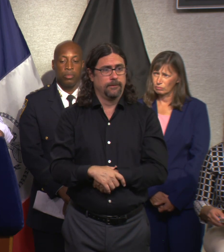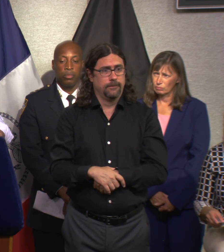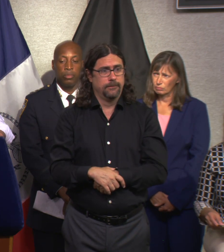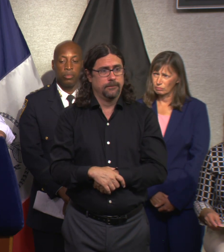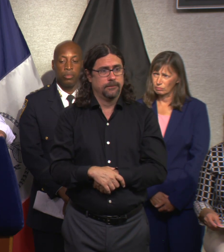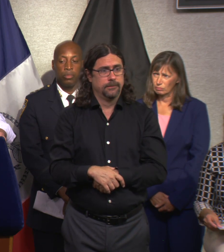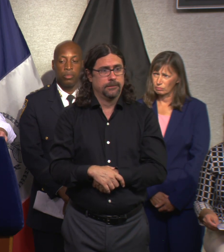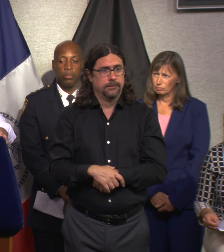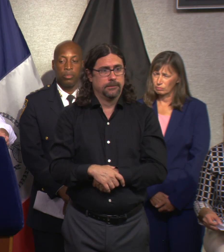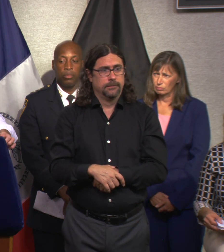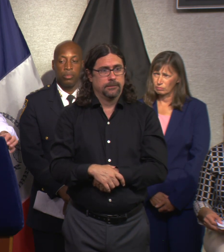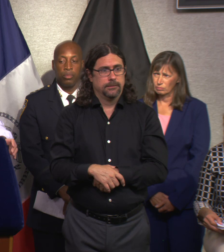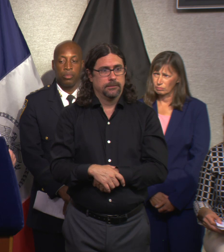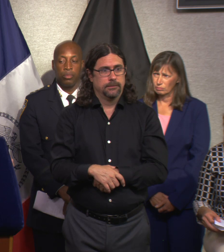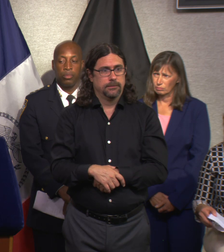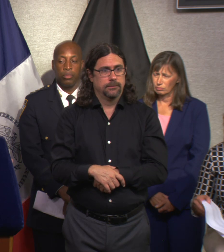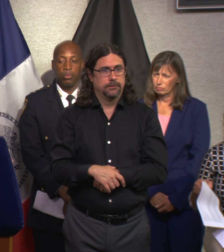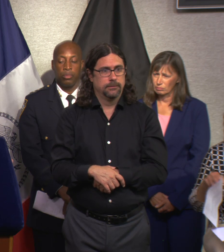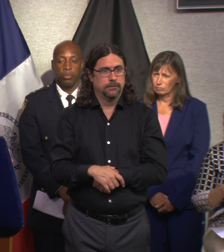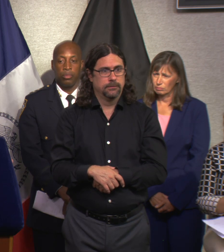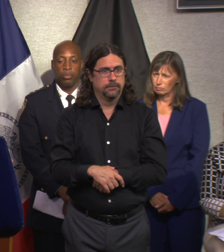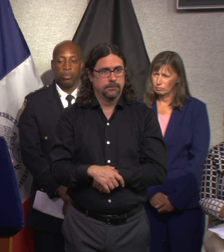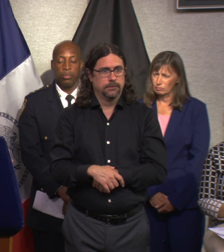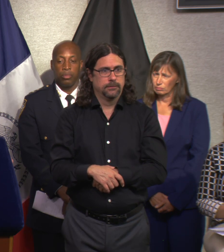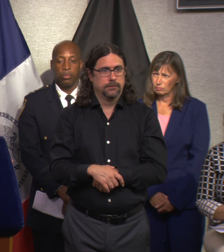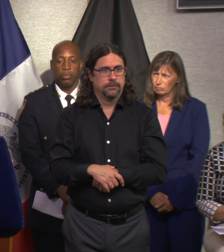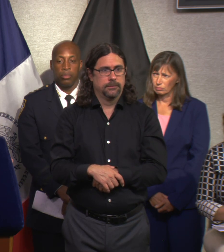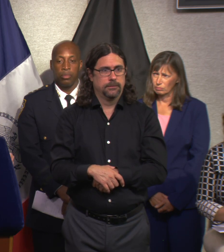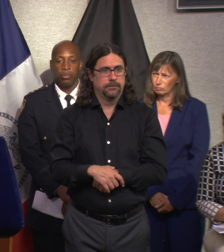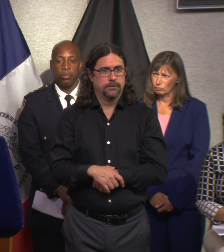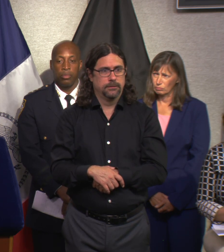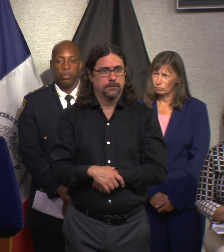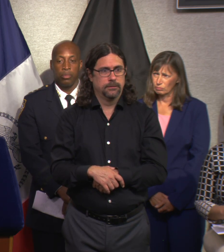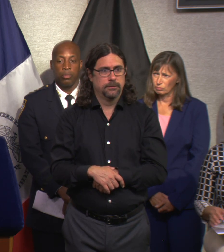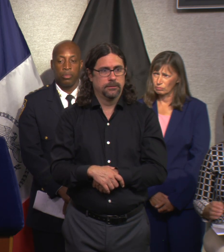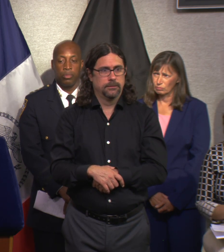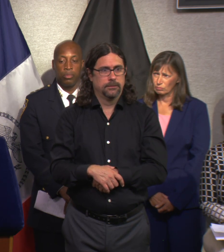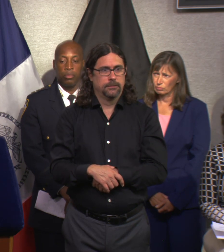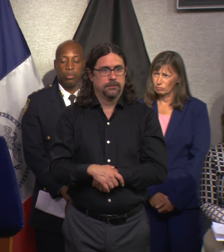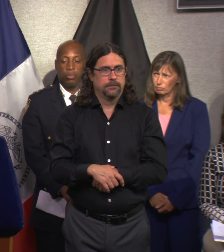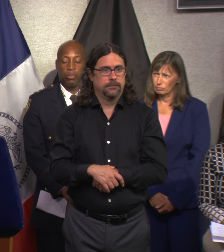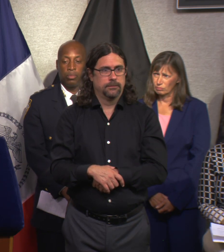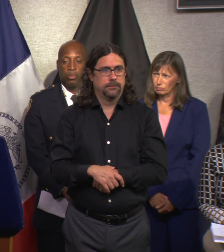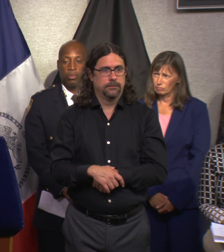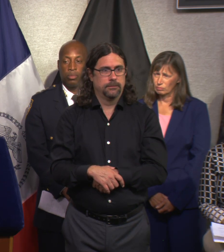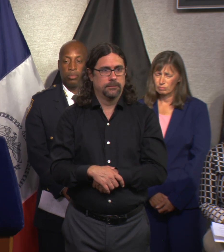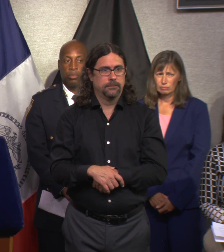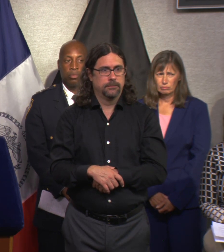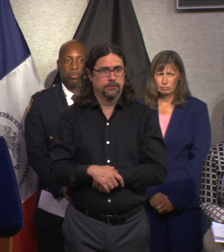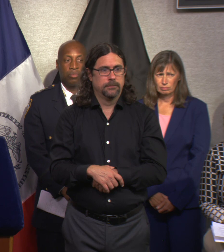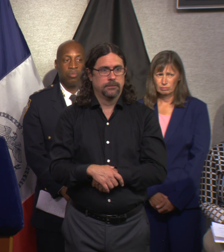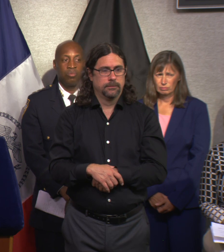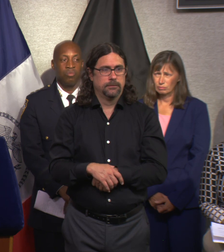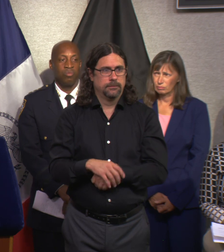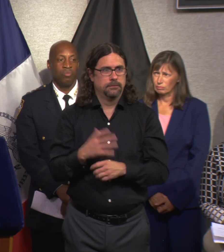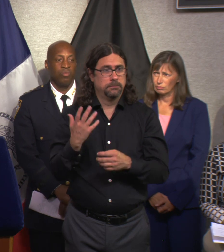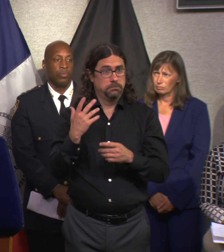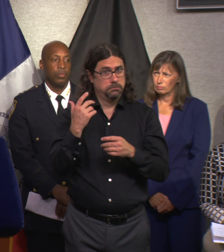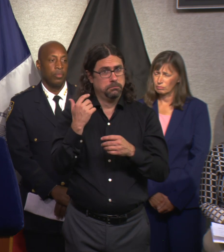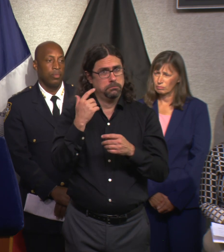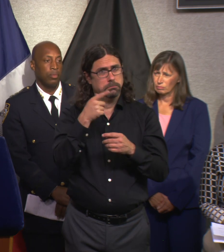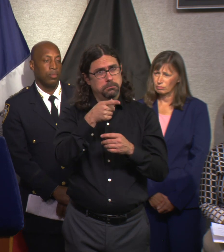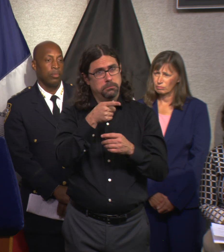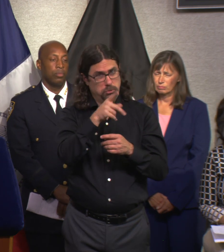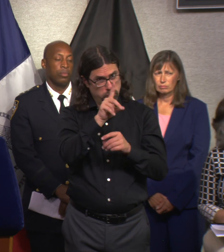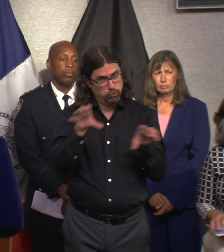major disruptions, but I don't have enough of a vantage point to know if there's more that they could have done with what they have. Have they given you any answer about why